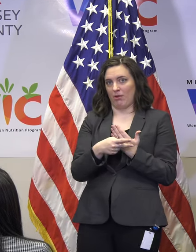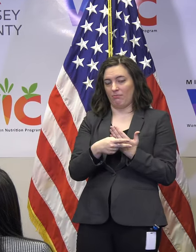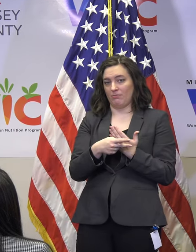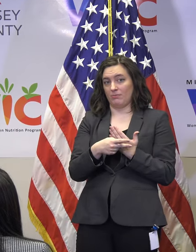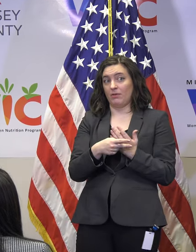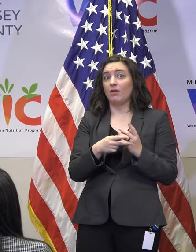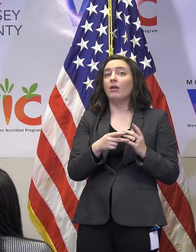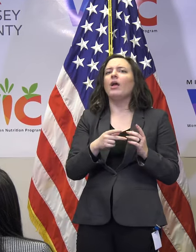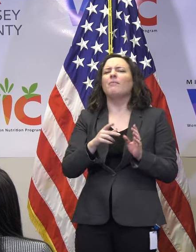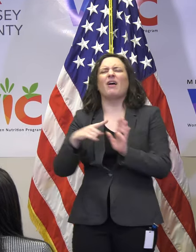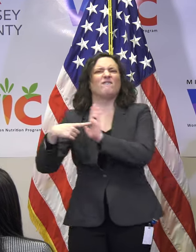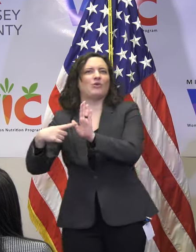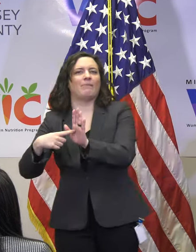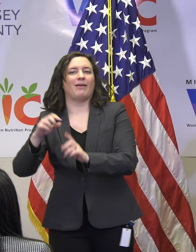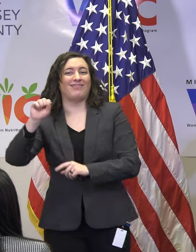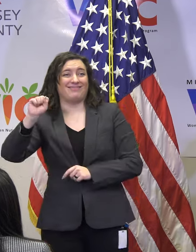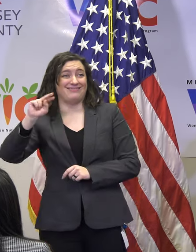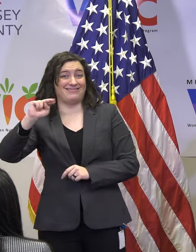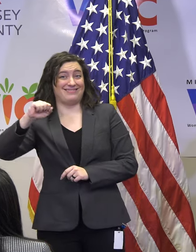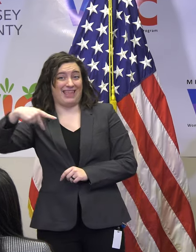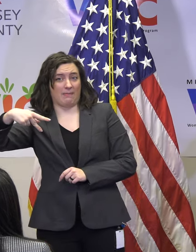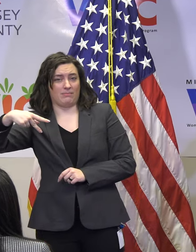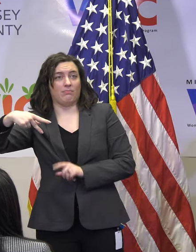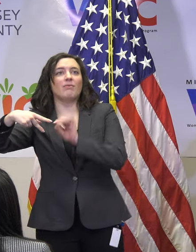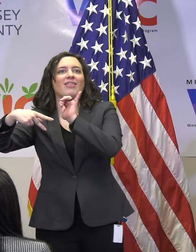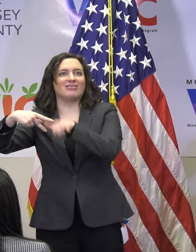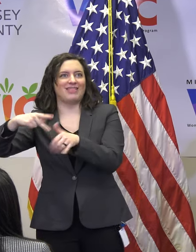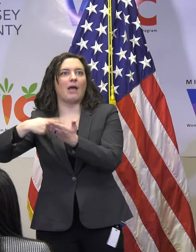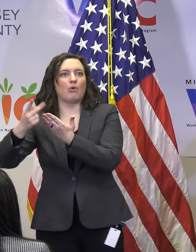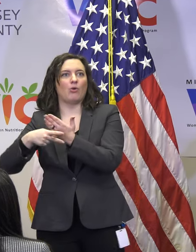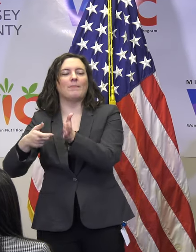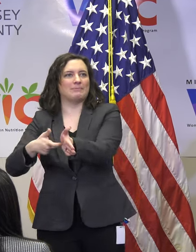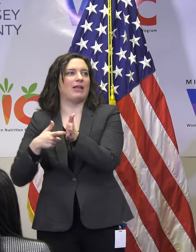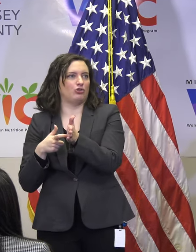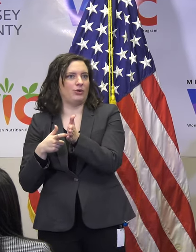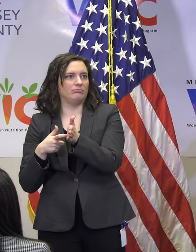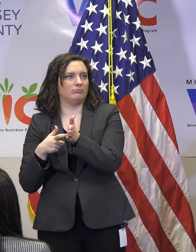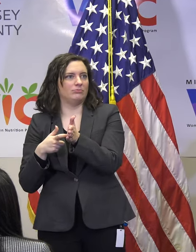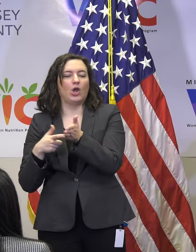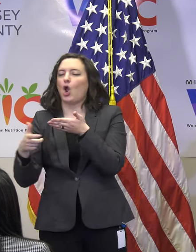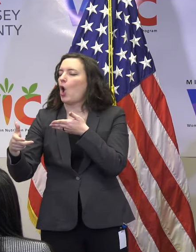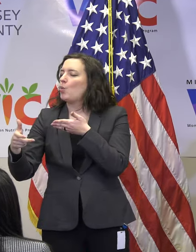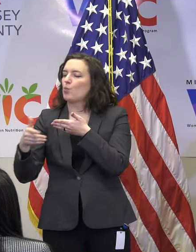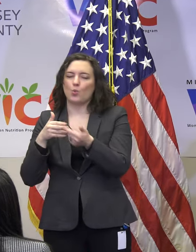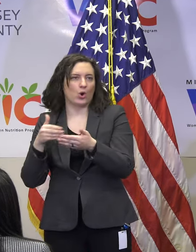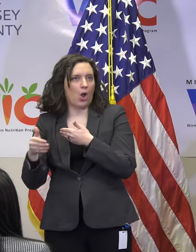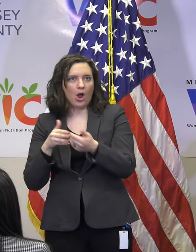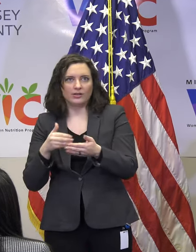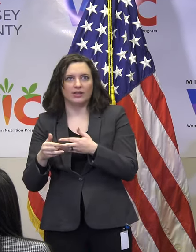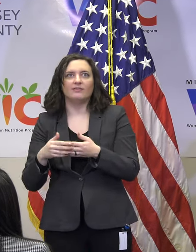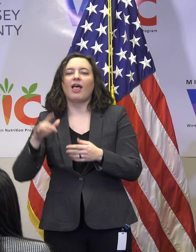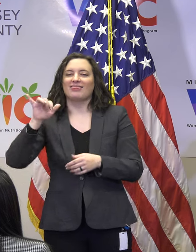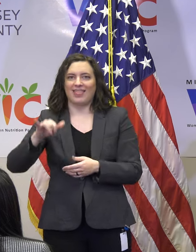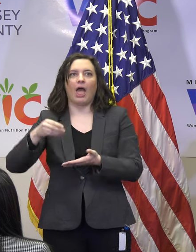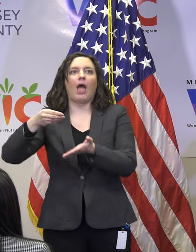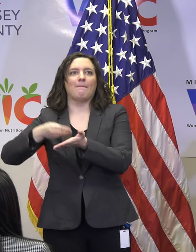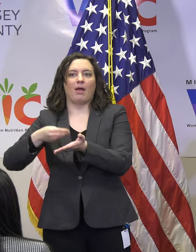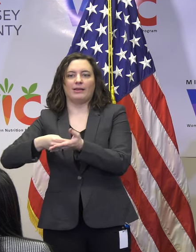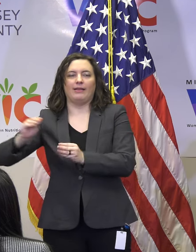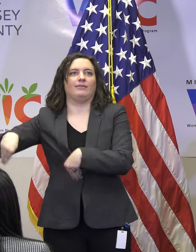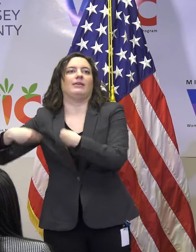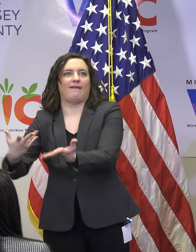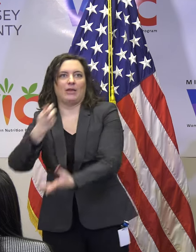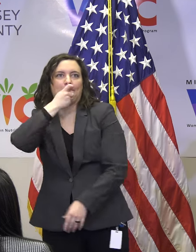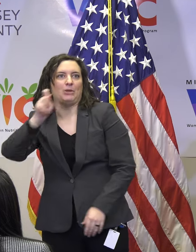So whatever the population is, that's what we spend, because it's a high priority. WIC is a